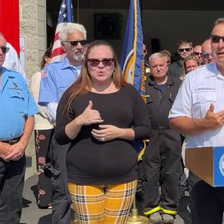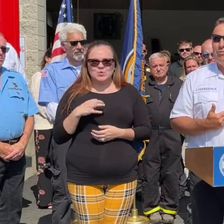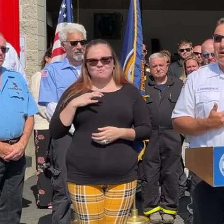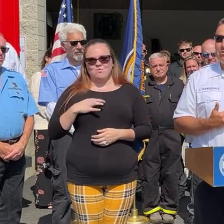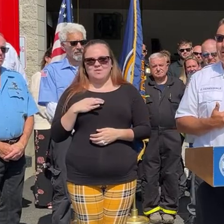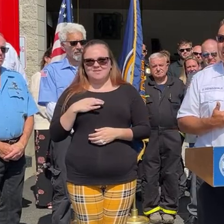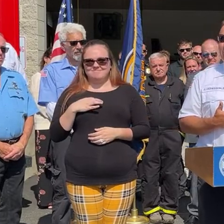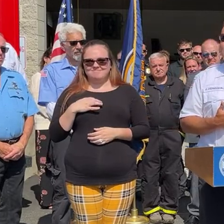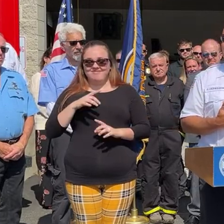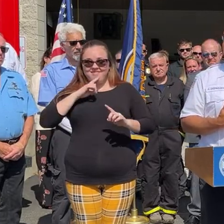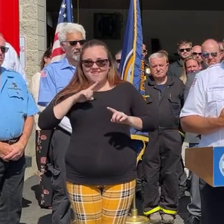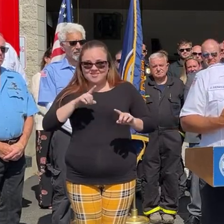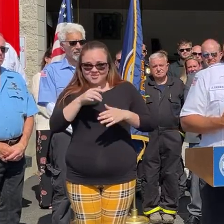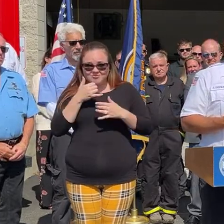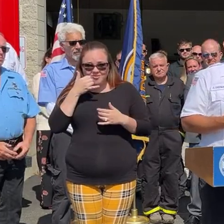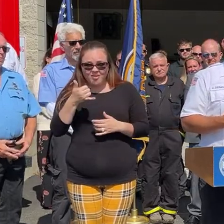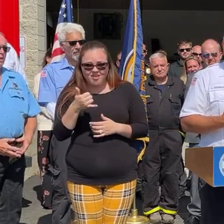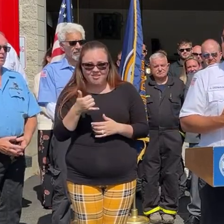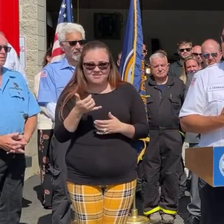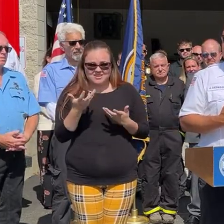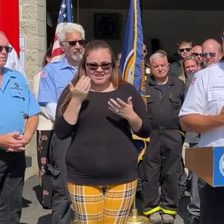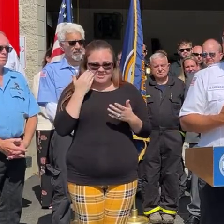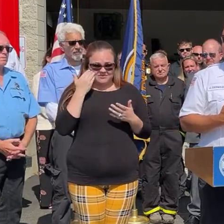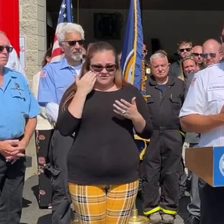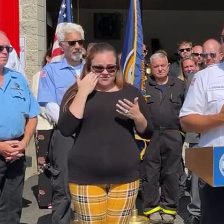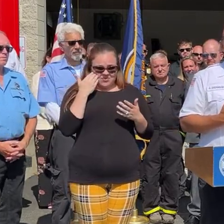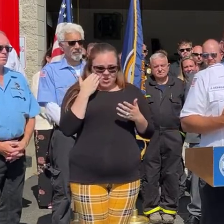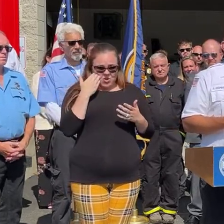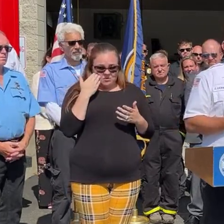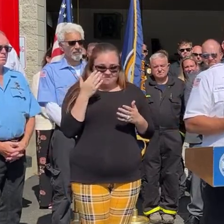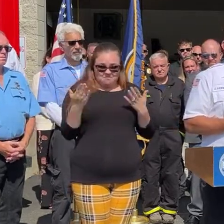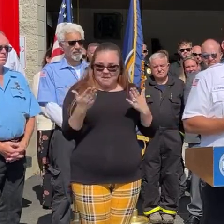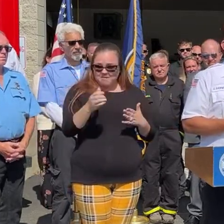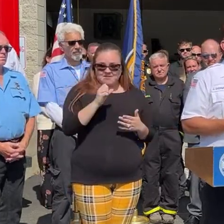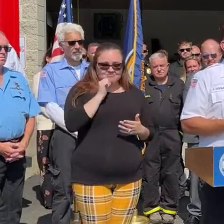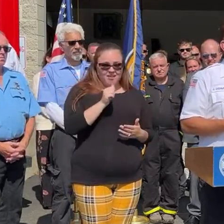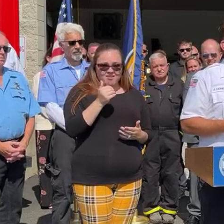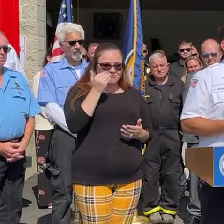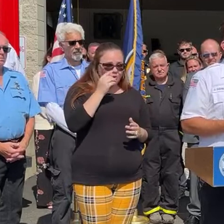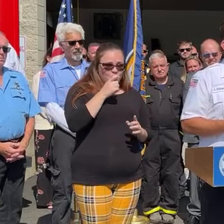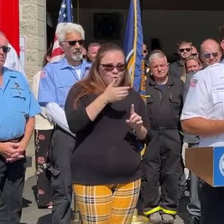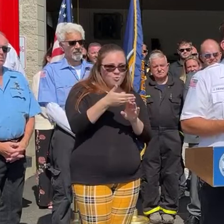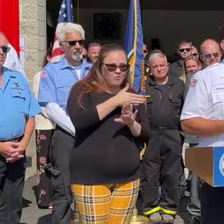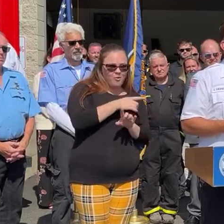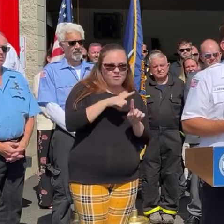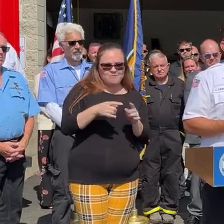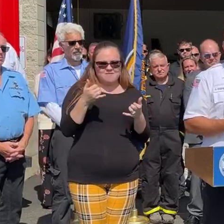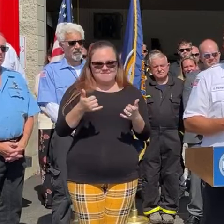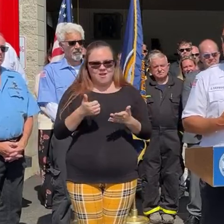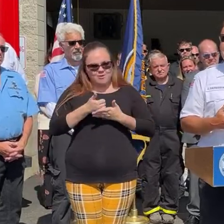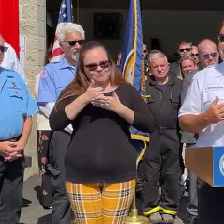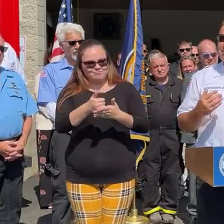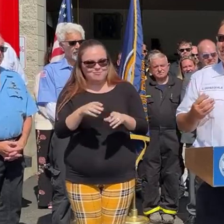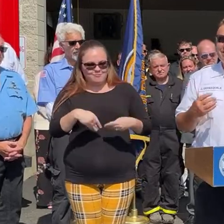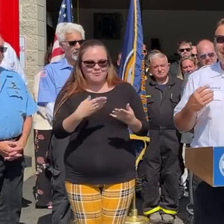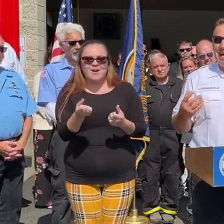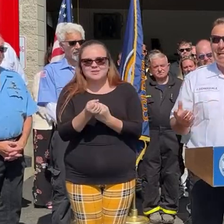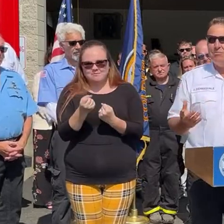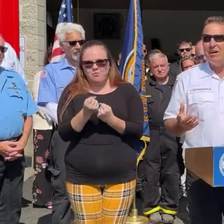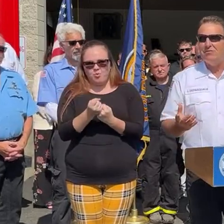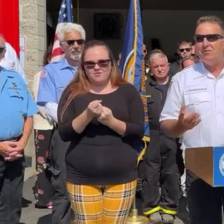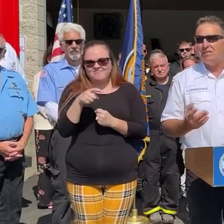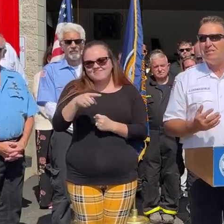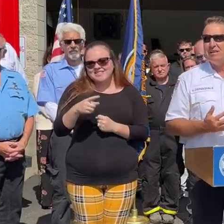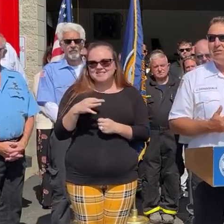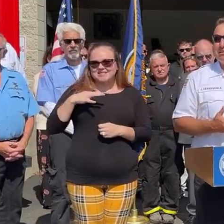call and I walk away knowing I might not have known the person, but we just helped them in their time of need. So this is just an